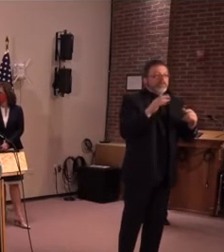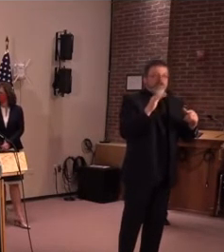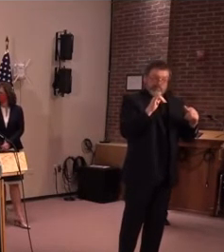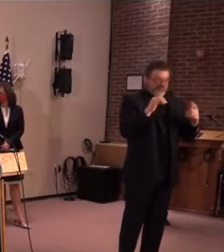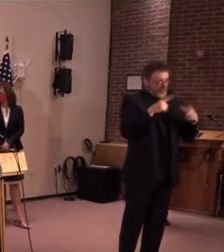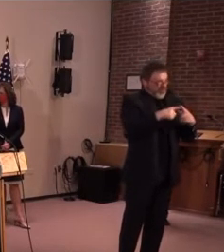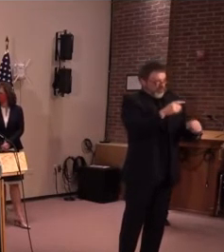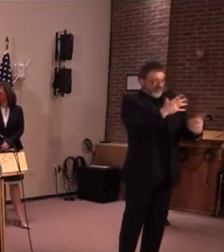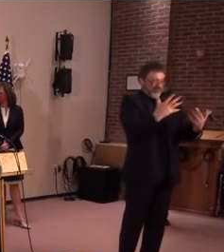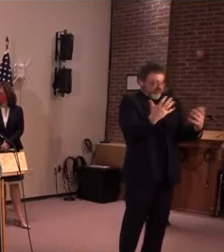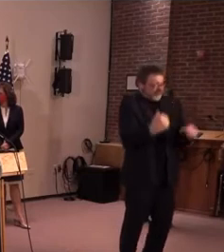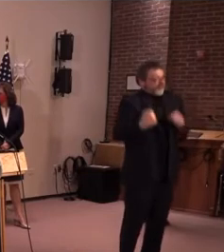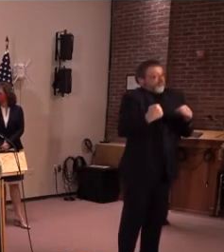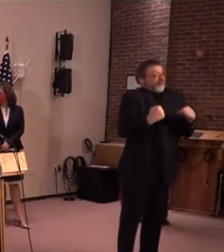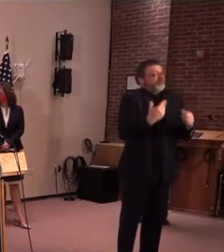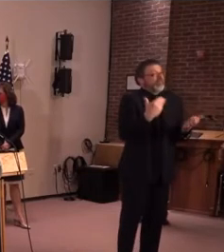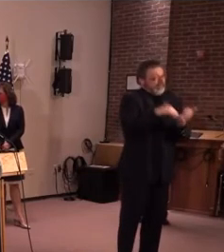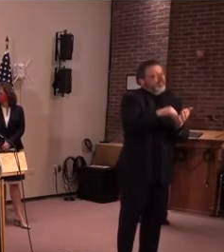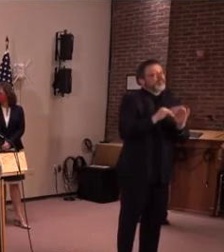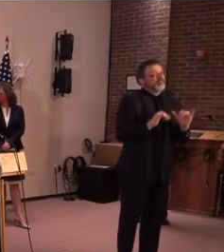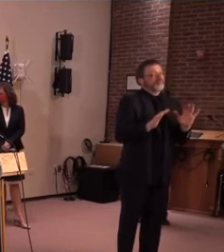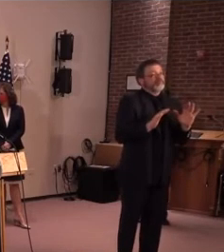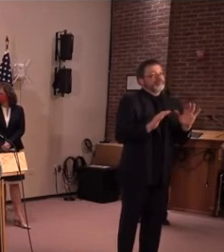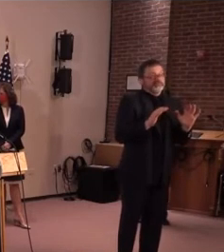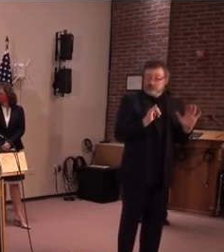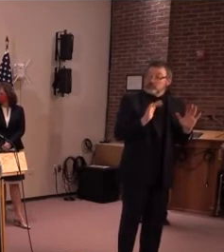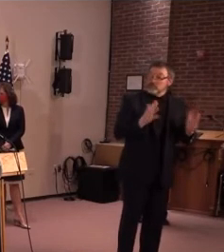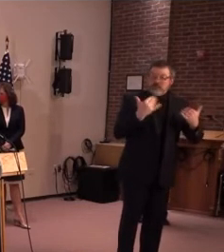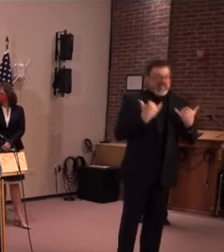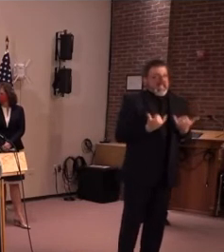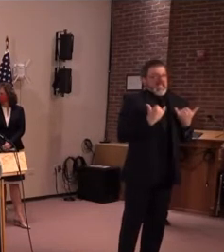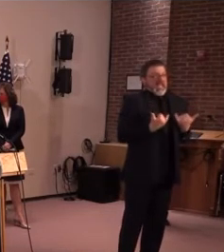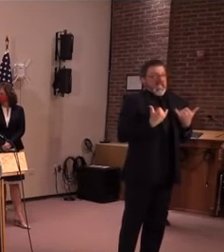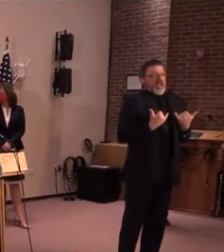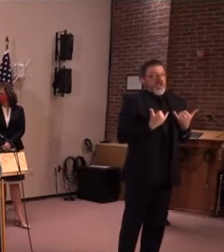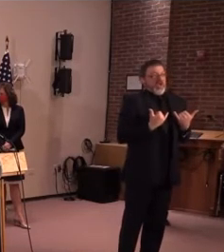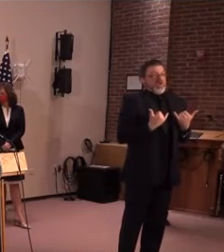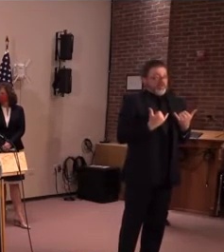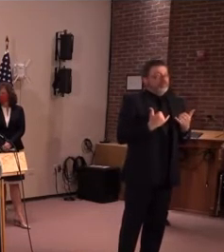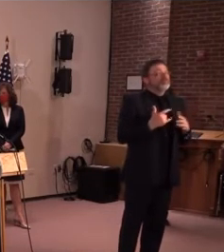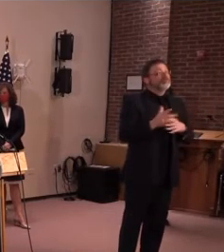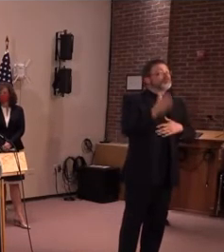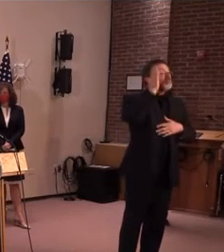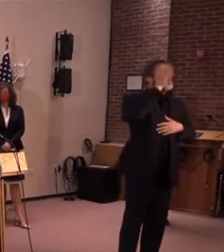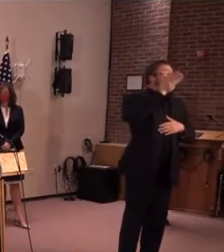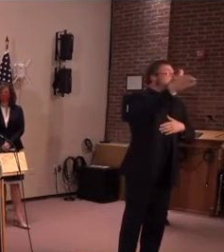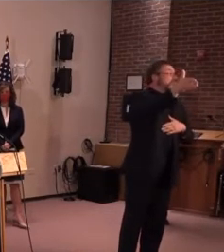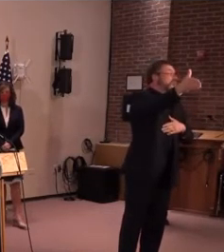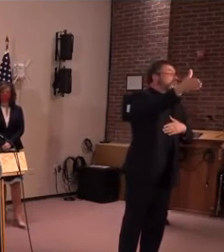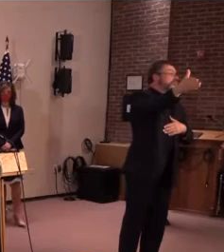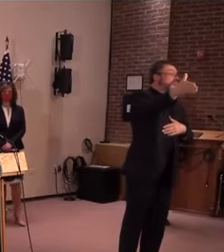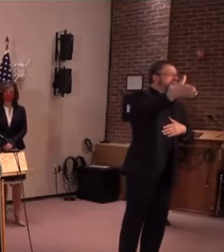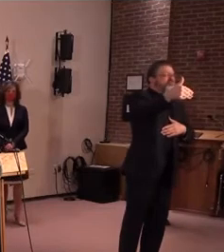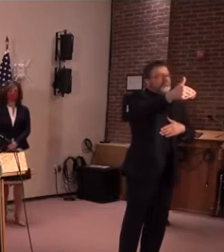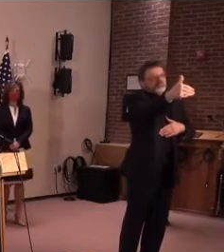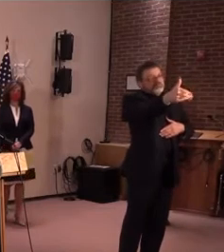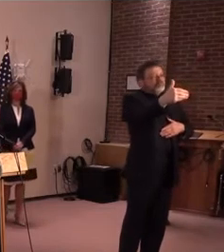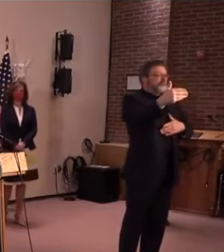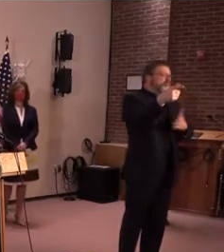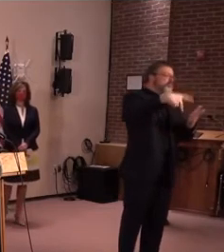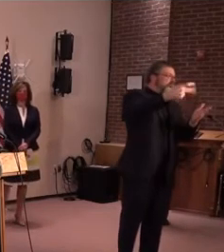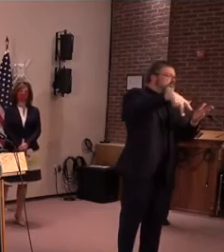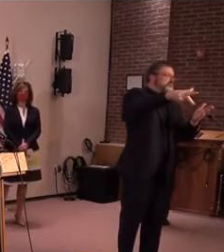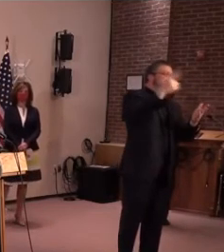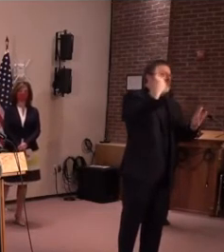our immediate and near-term work, we are also looking out into the future and into the longer-term recovery